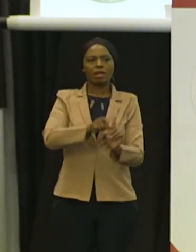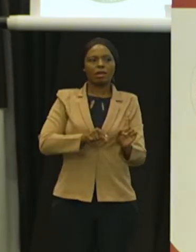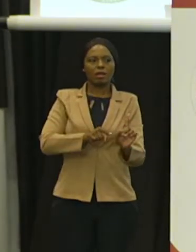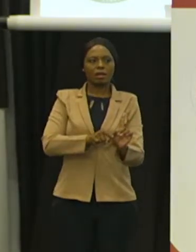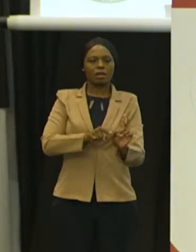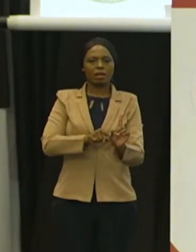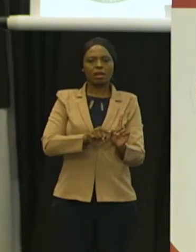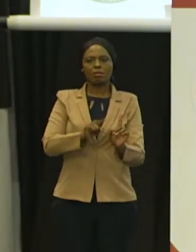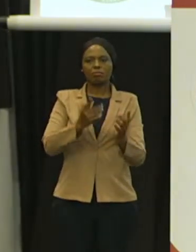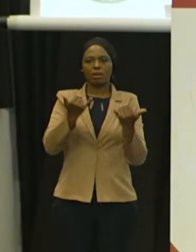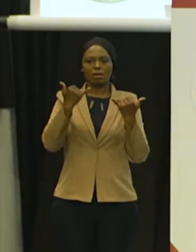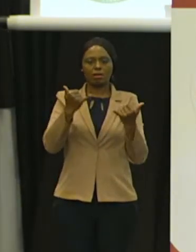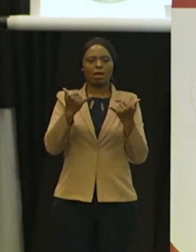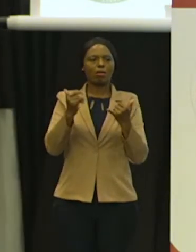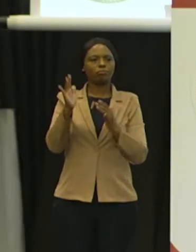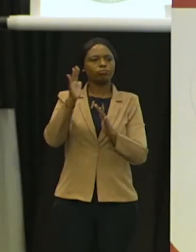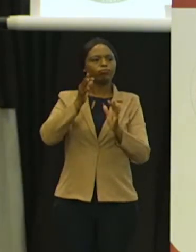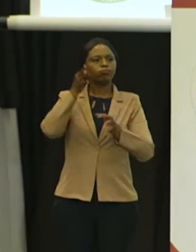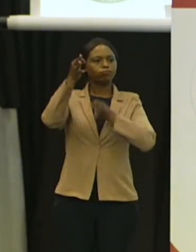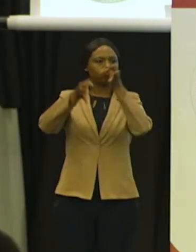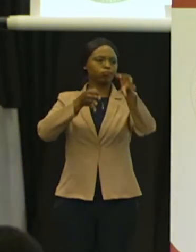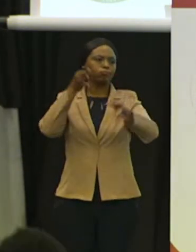the breakdown of the